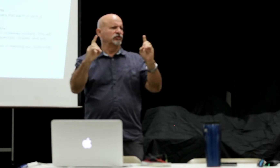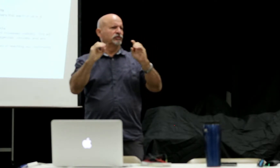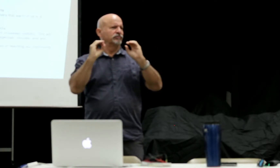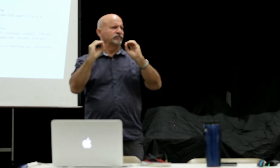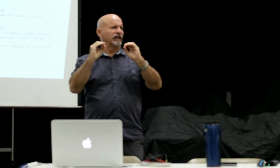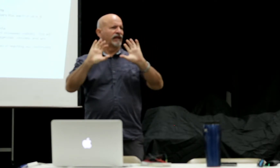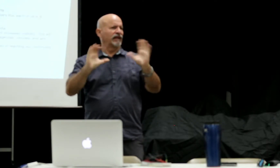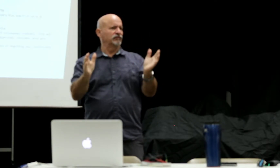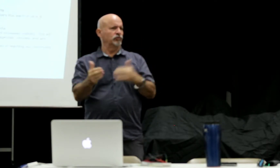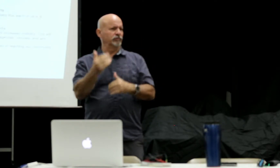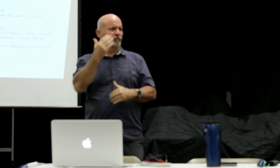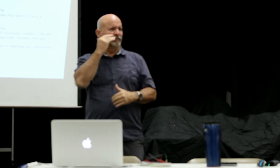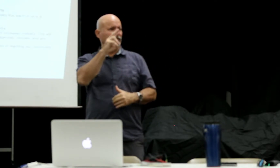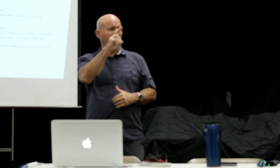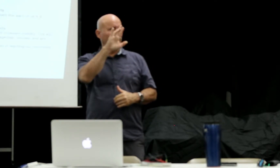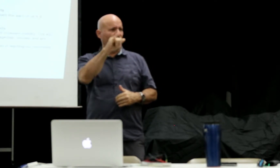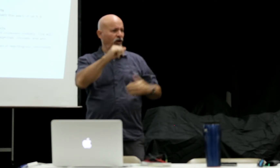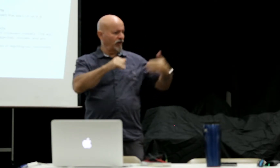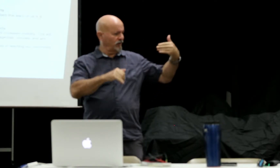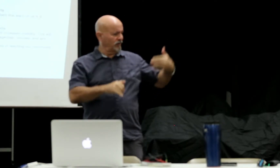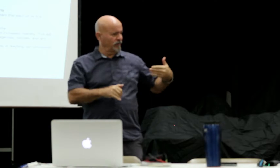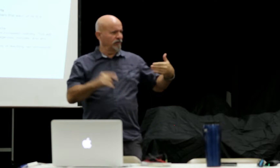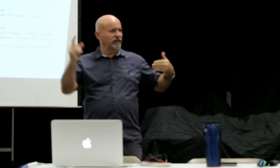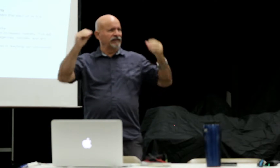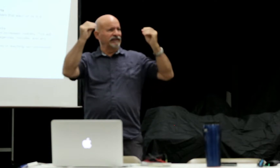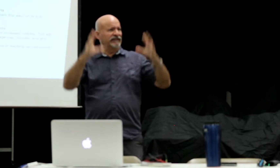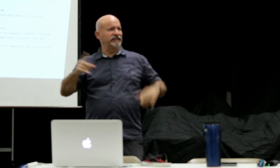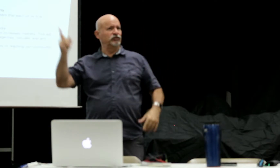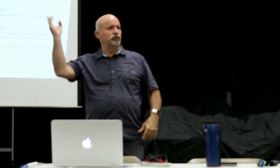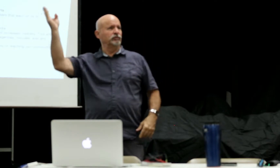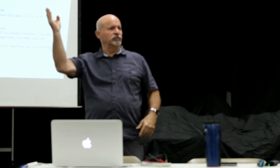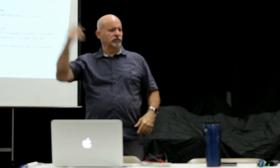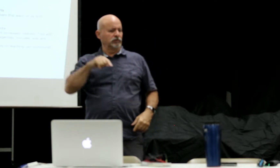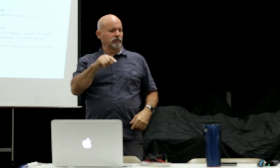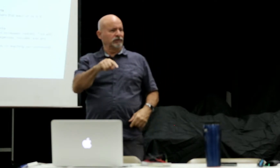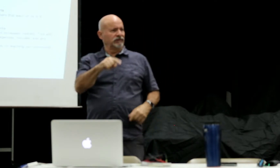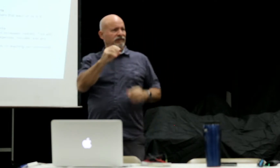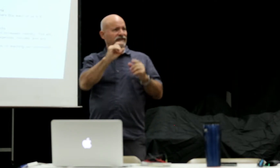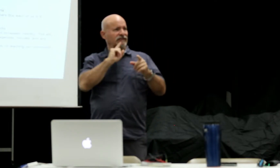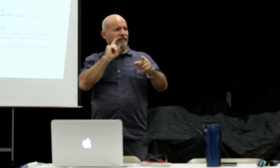right, we're thinking about like education. So if there's VRI in